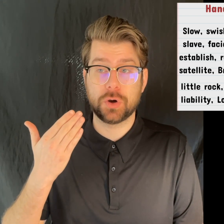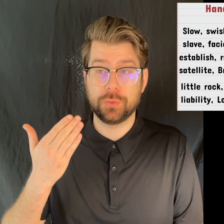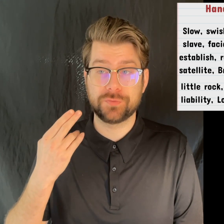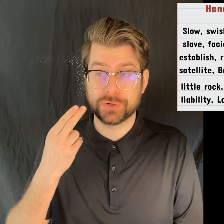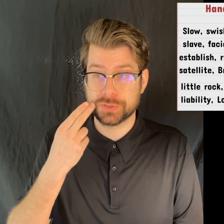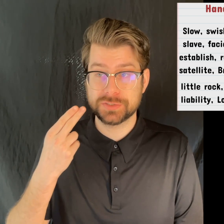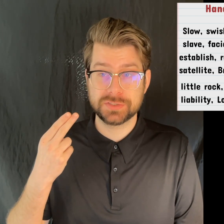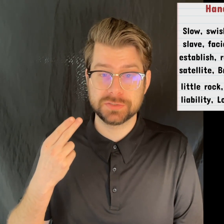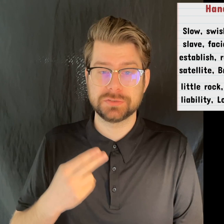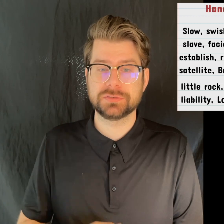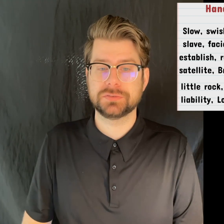leftovers,